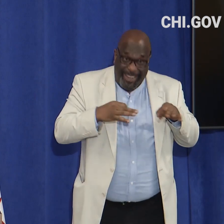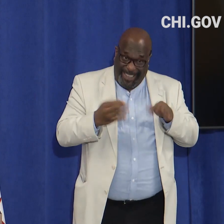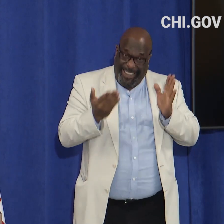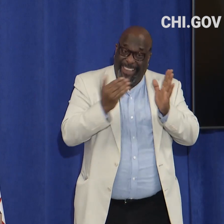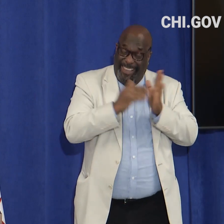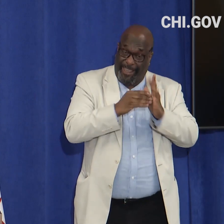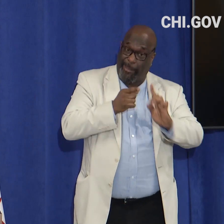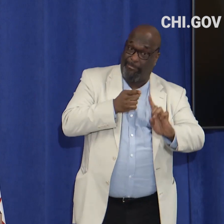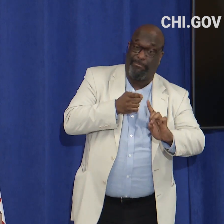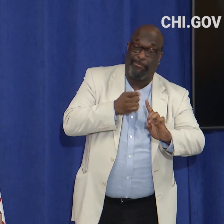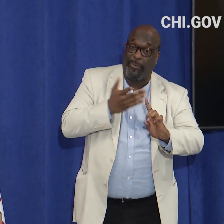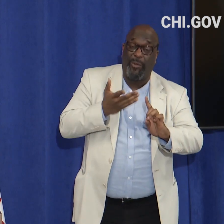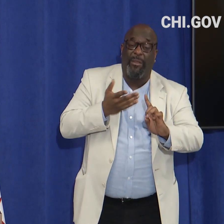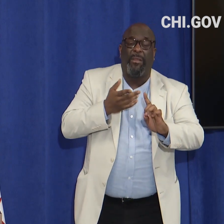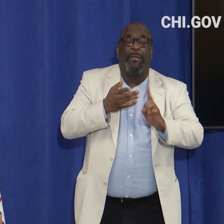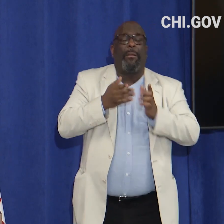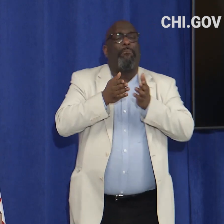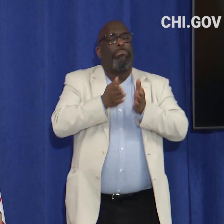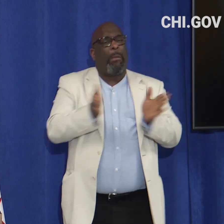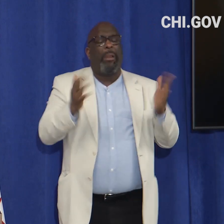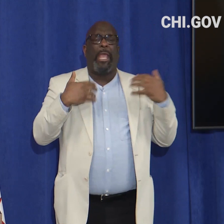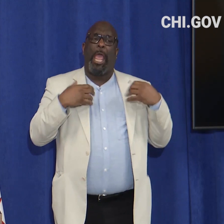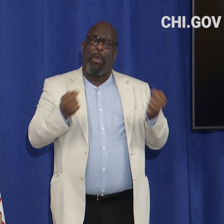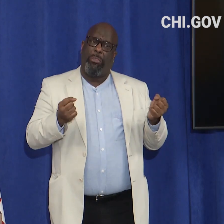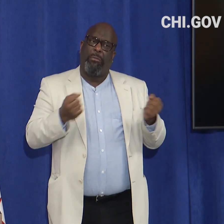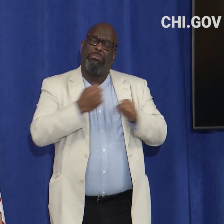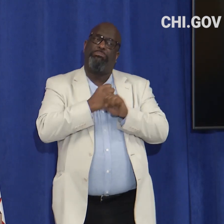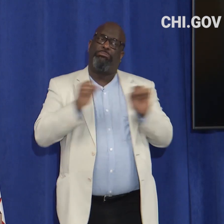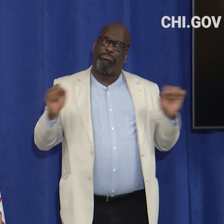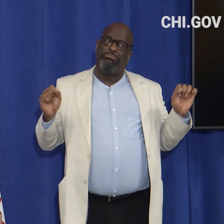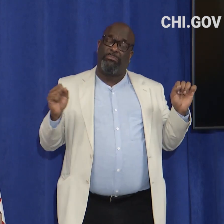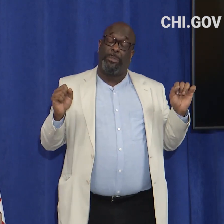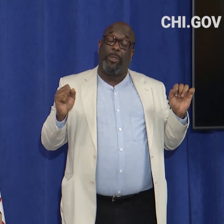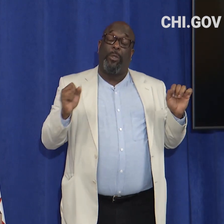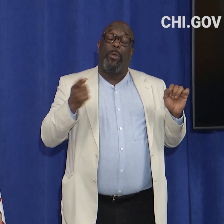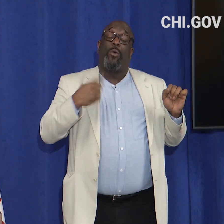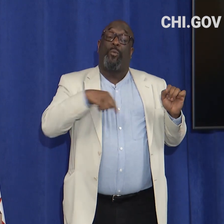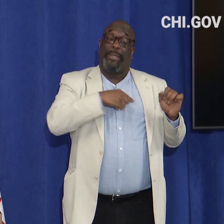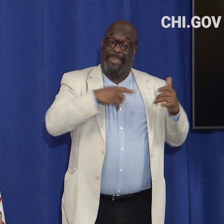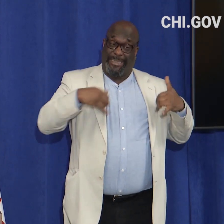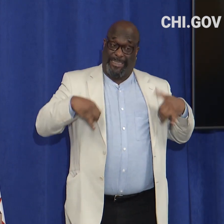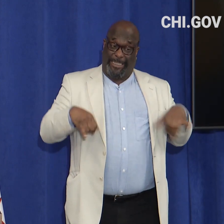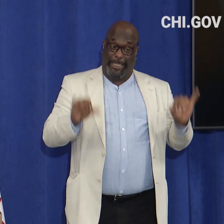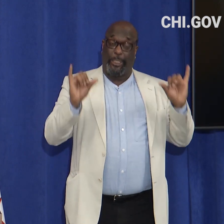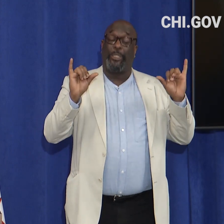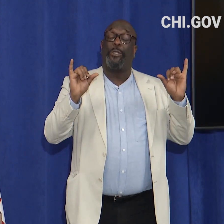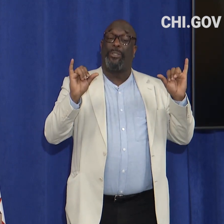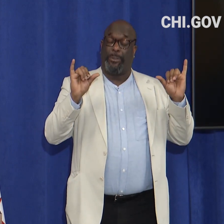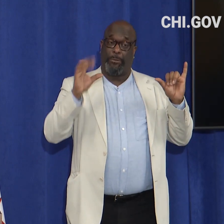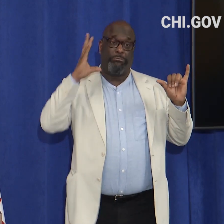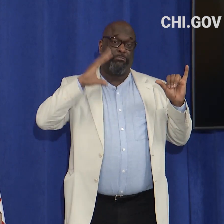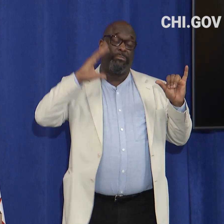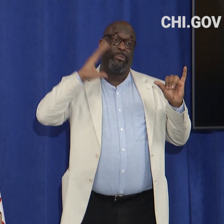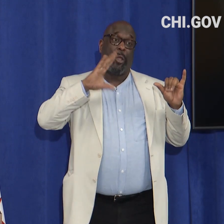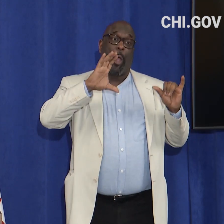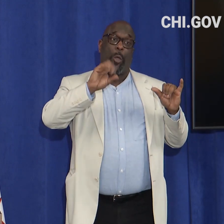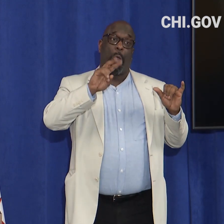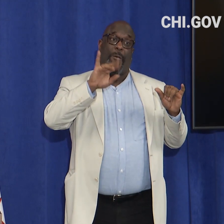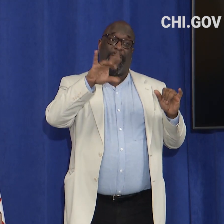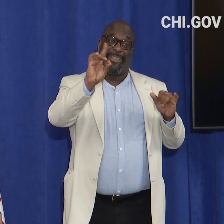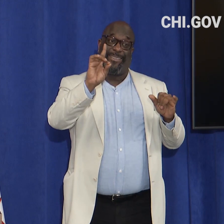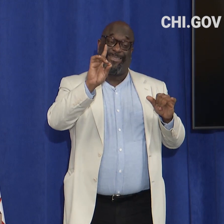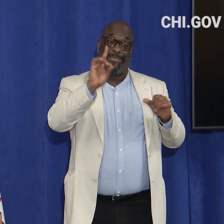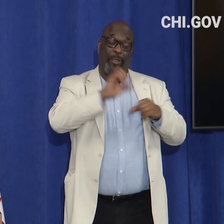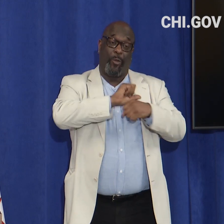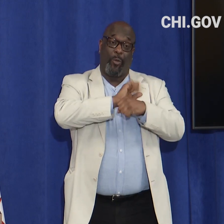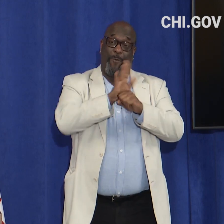in our public health circumstances. We're still very much in COVID-19. It